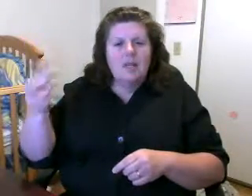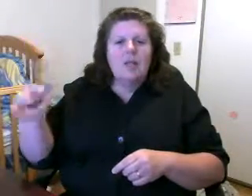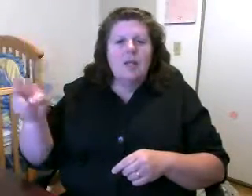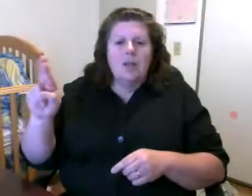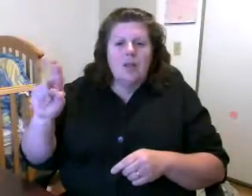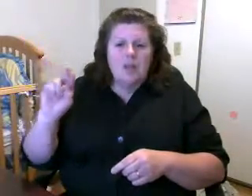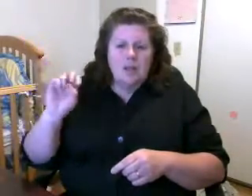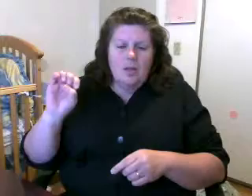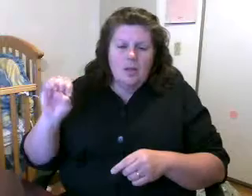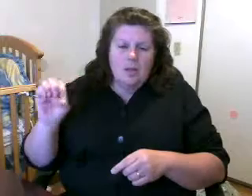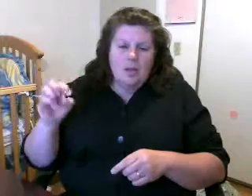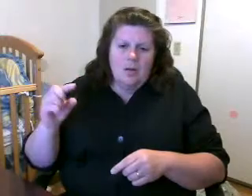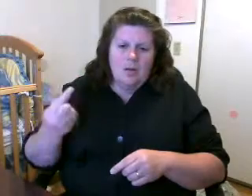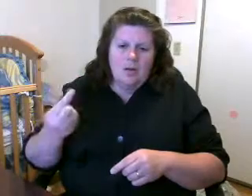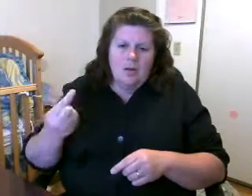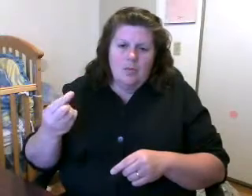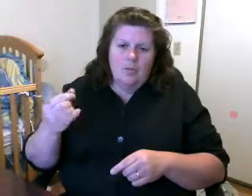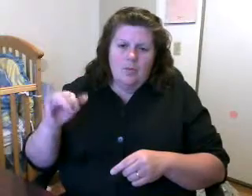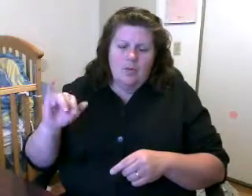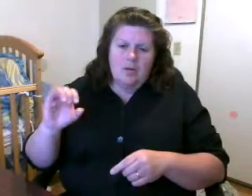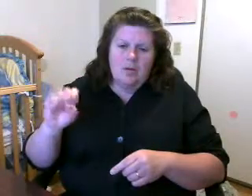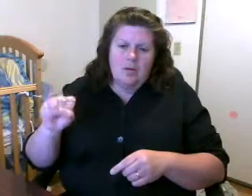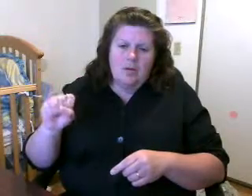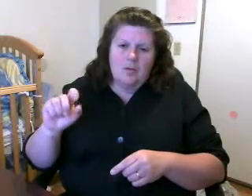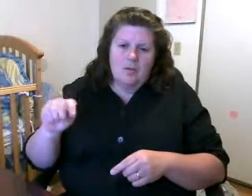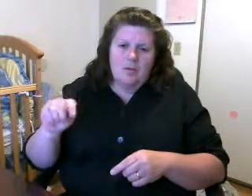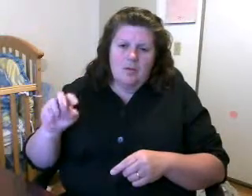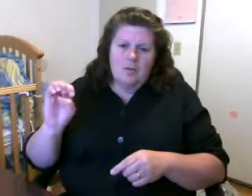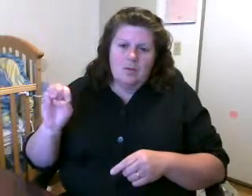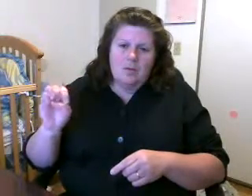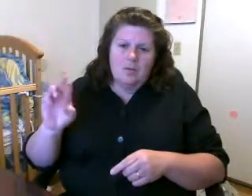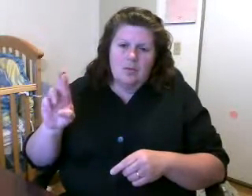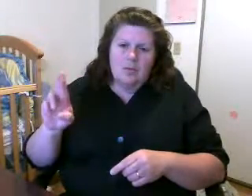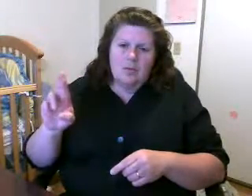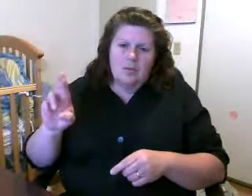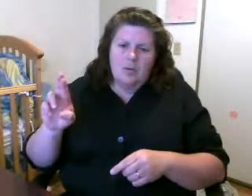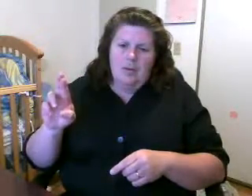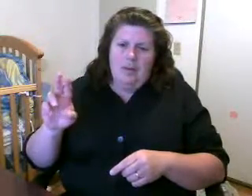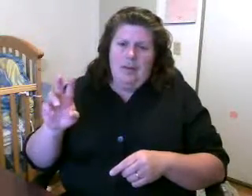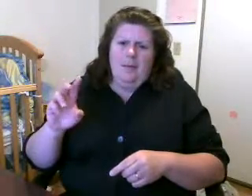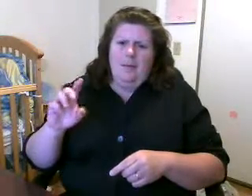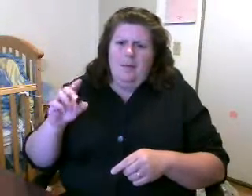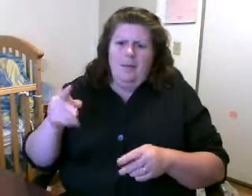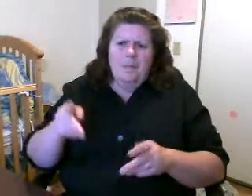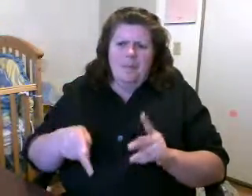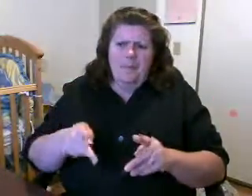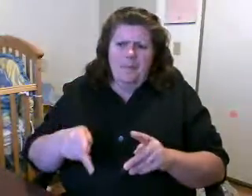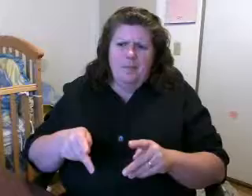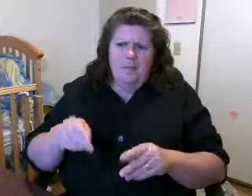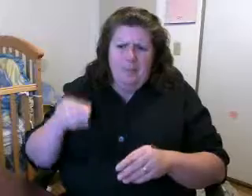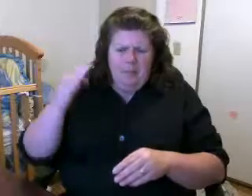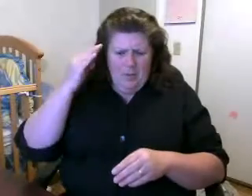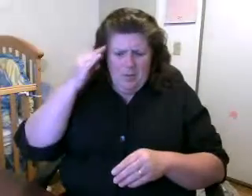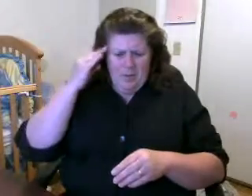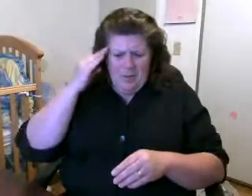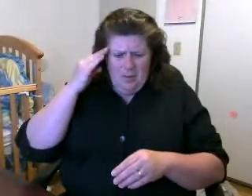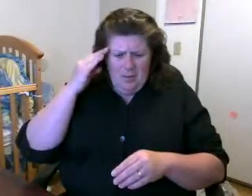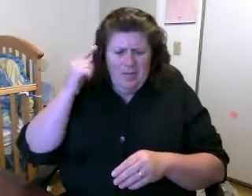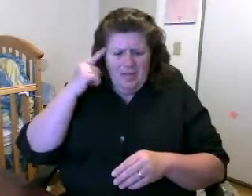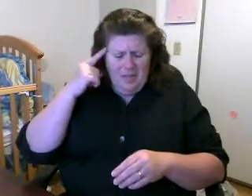actually misunderstand and they think that all deaf people sign in the same register, and they don't. So you need to be able to recognize that and understand